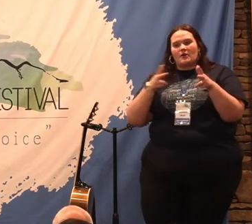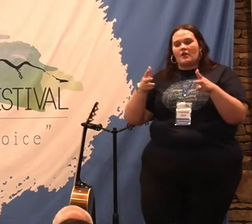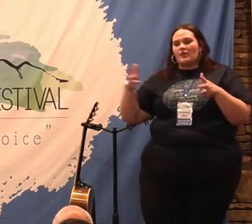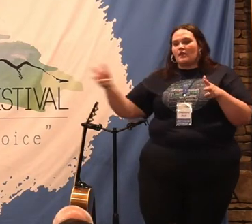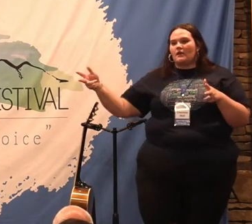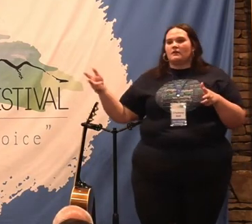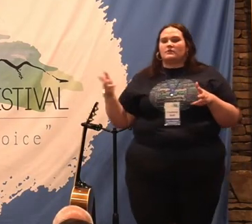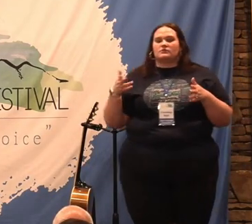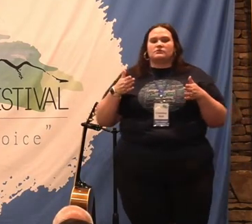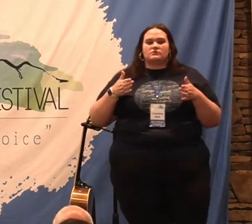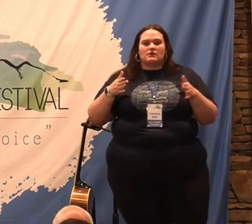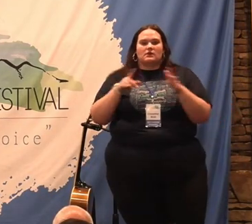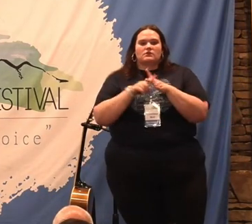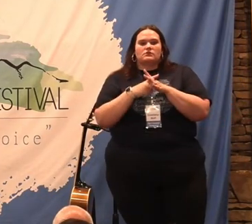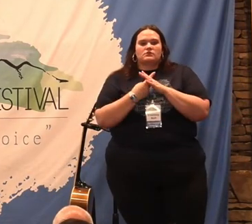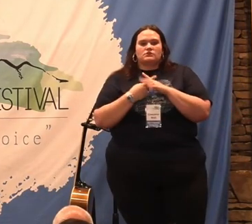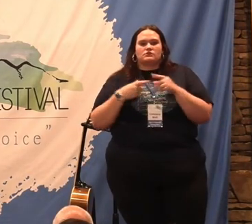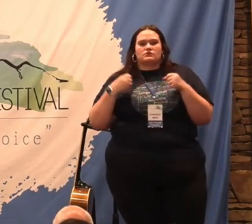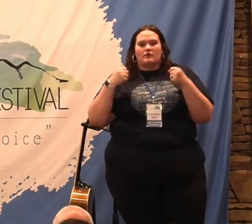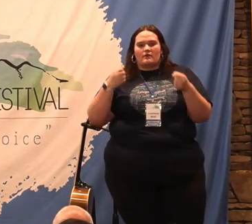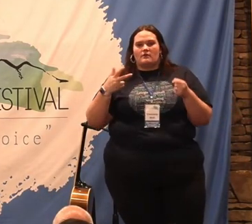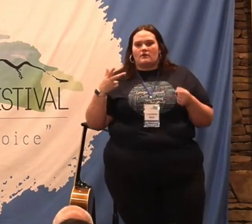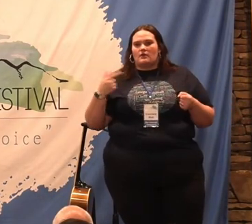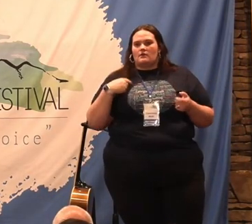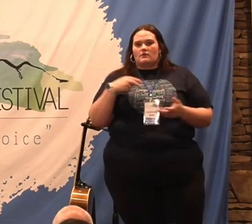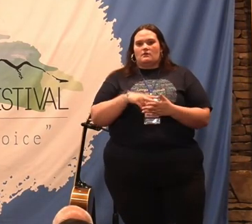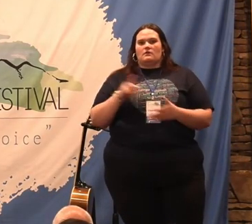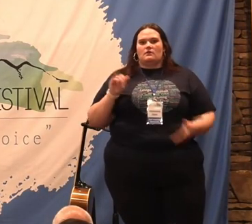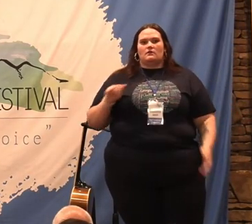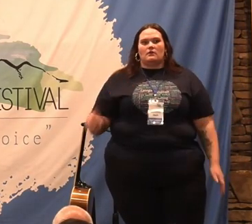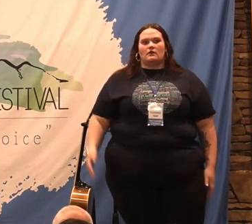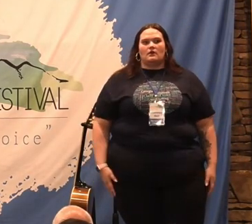street. He starts to drive by us. I'm standing there like this.